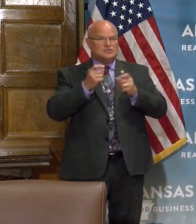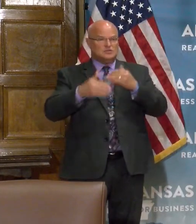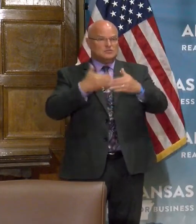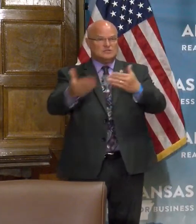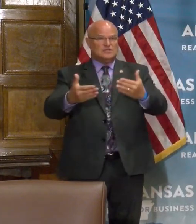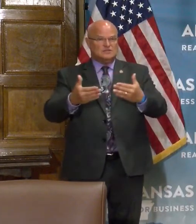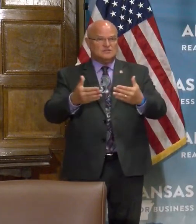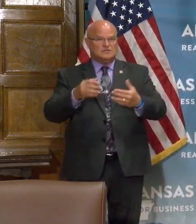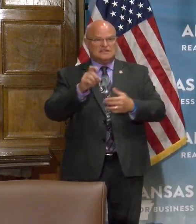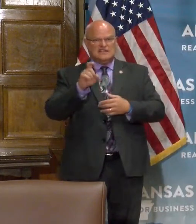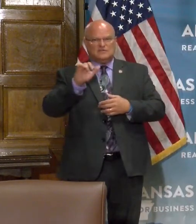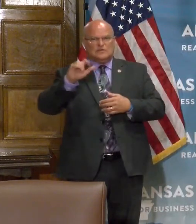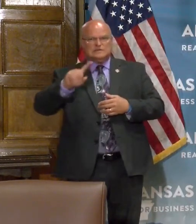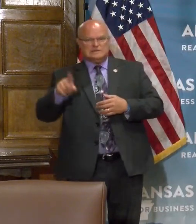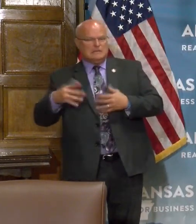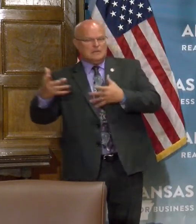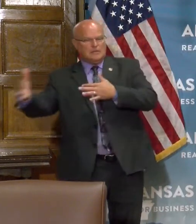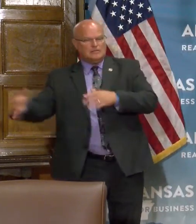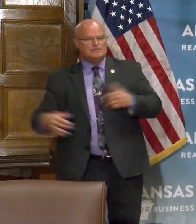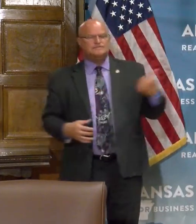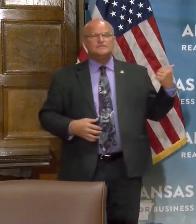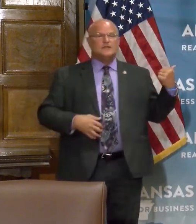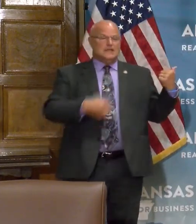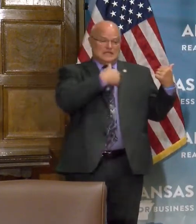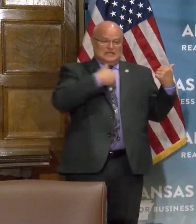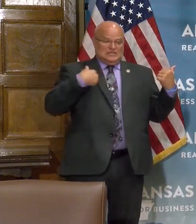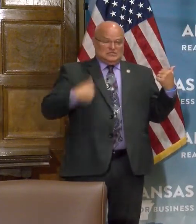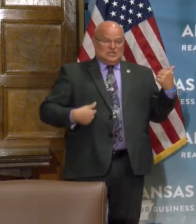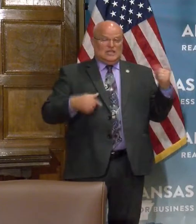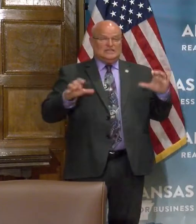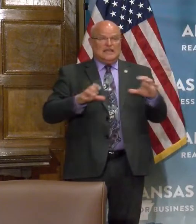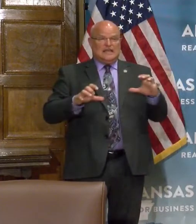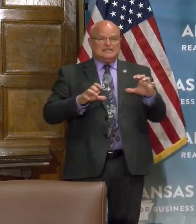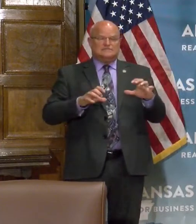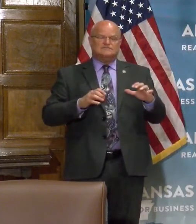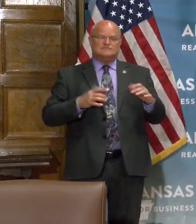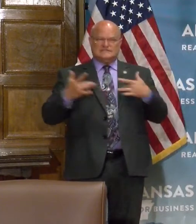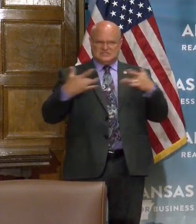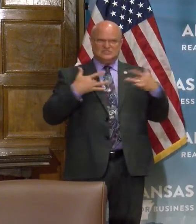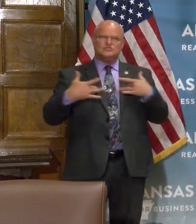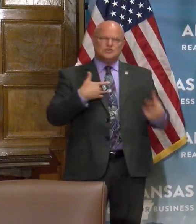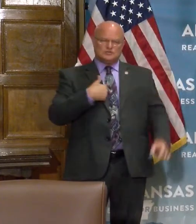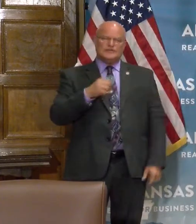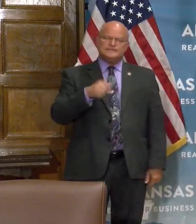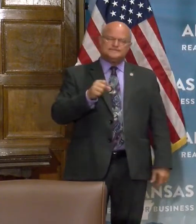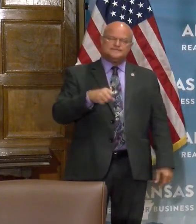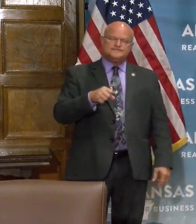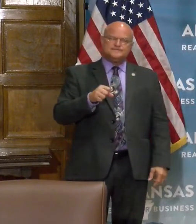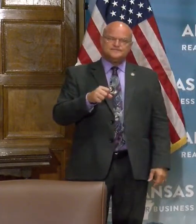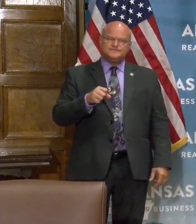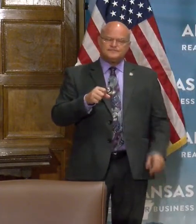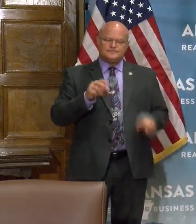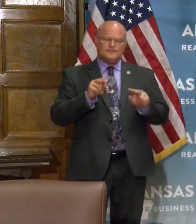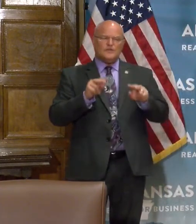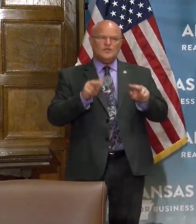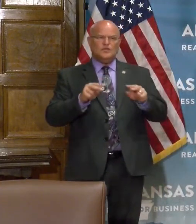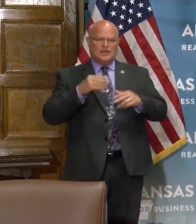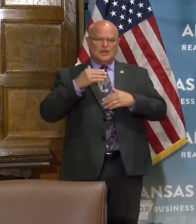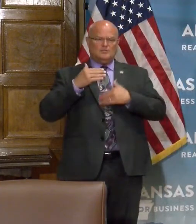to, X, Y, Z? Well, China's action is very troubling to me. You